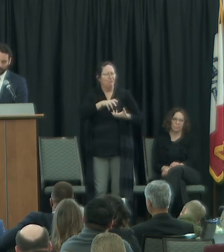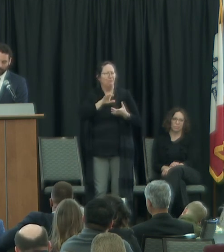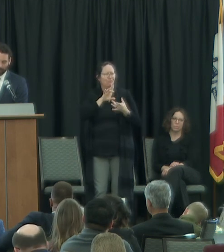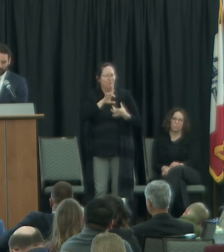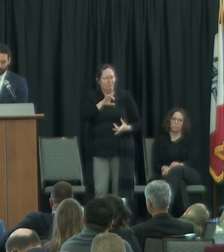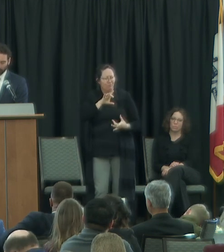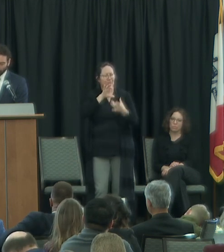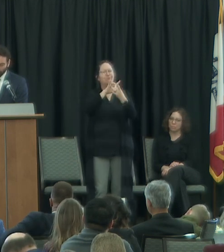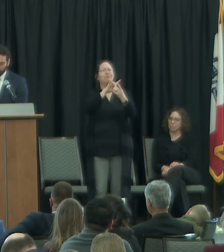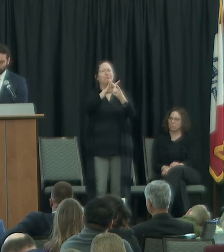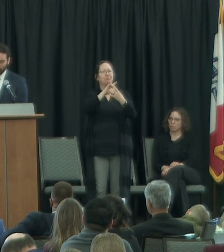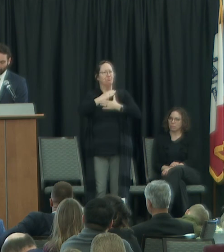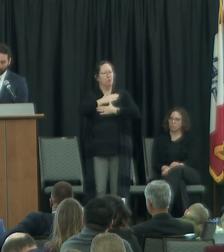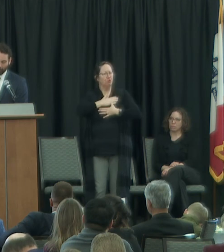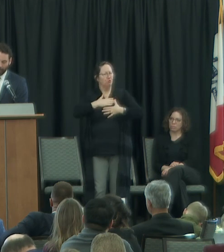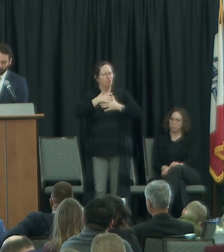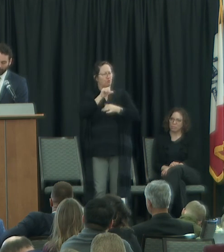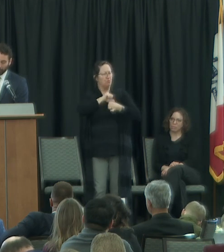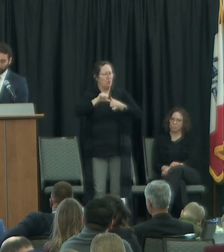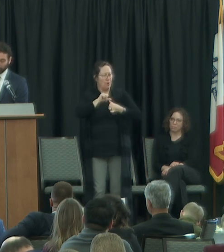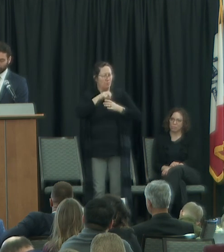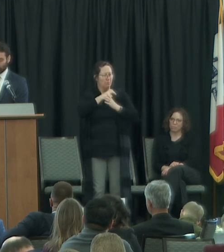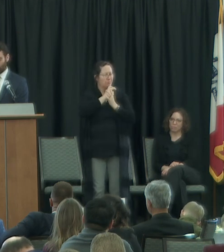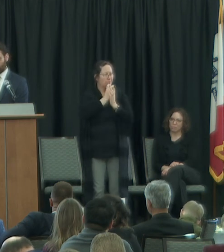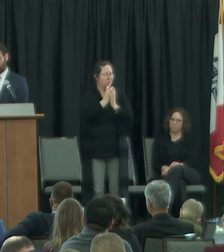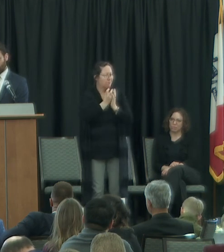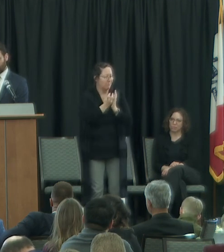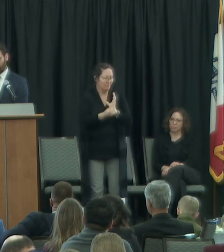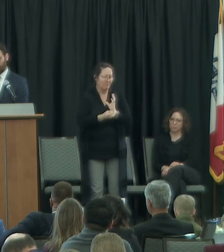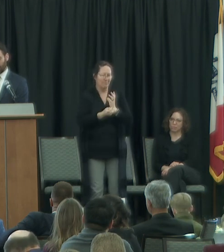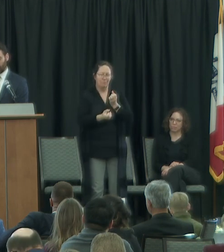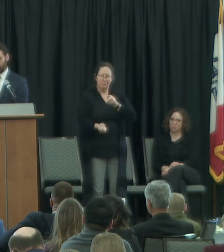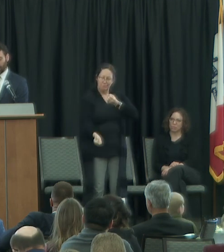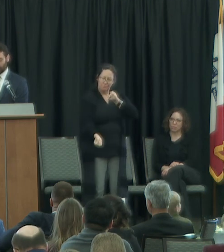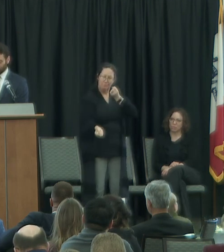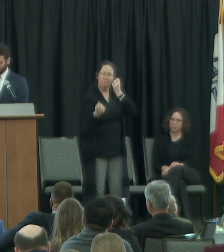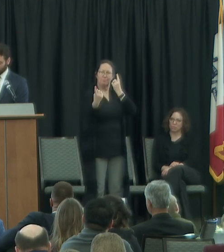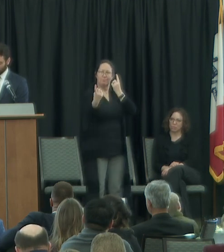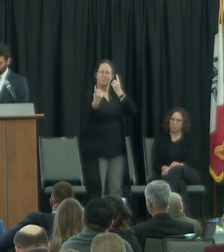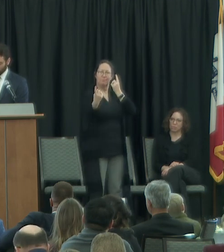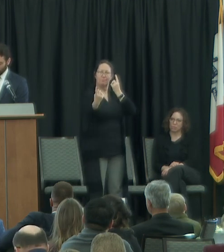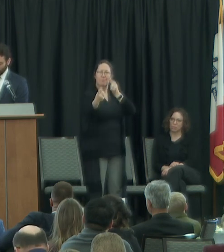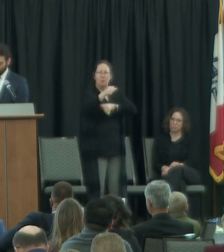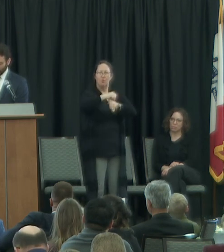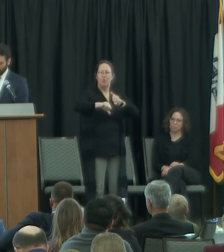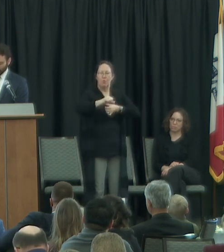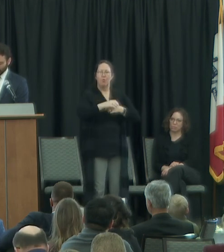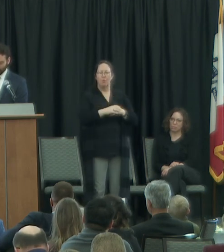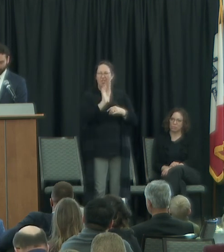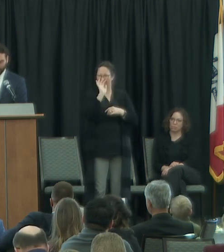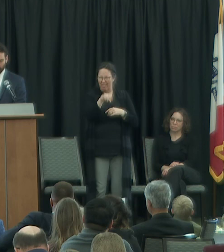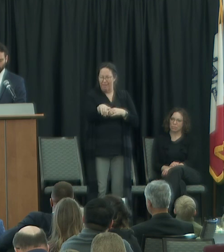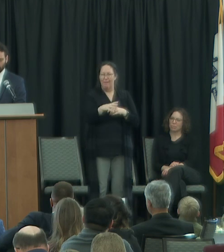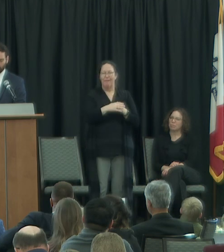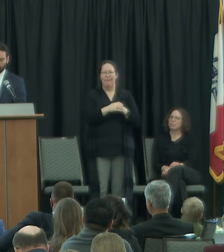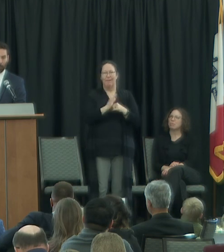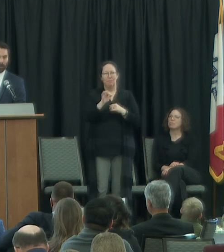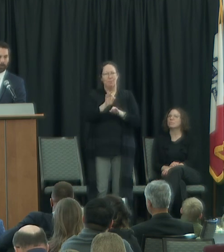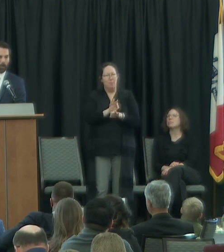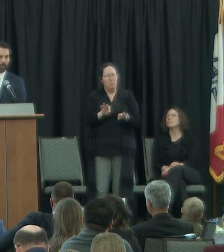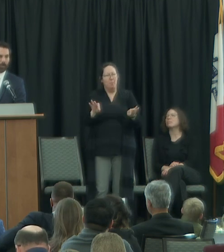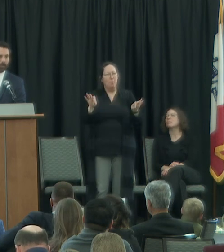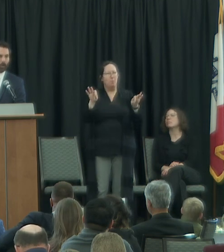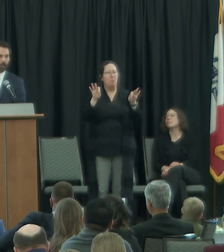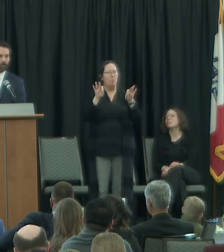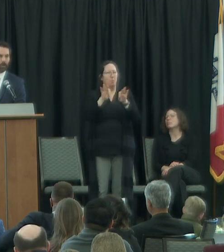bond, enjoying each other's company, diving deeper into understanding what makes them tick. I think that that's a critically important